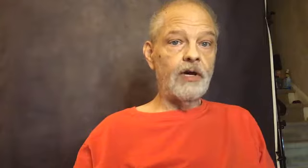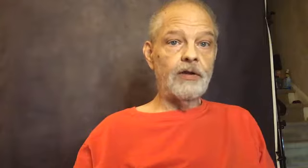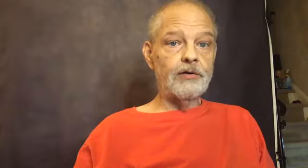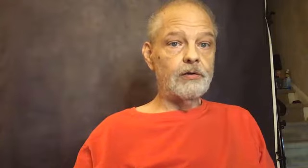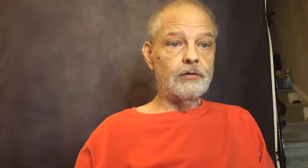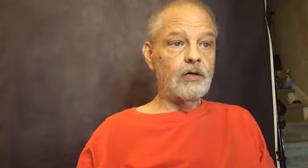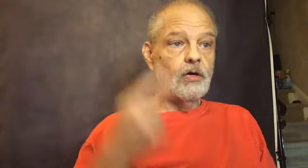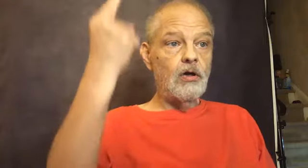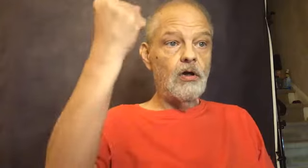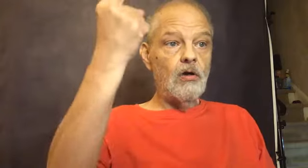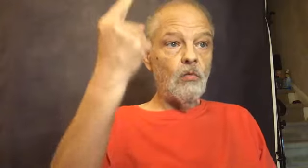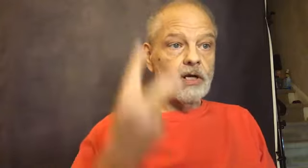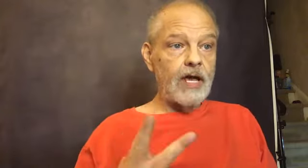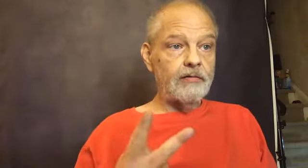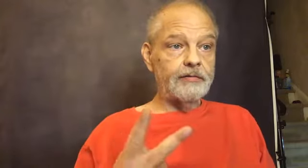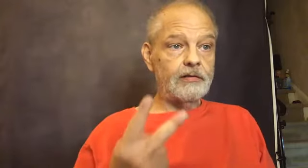other. 1/2,